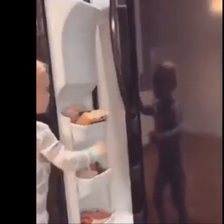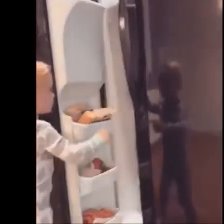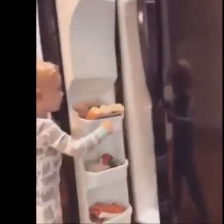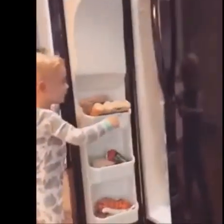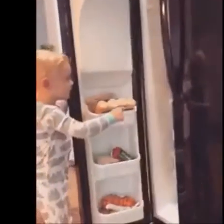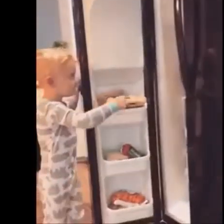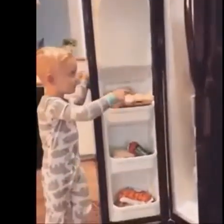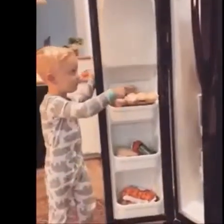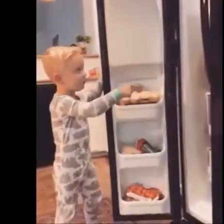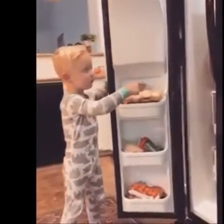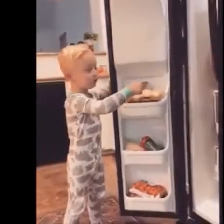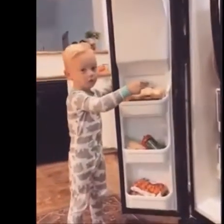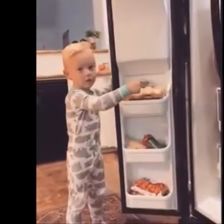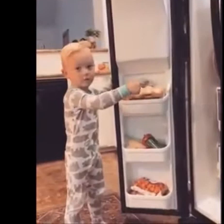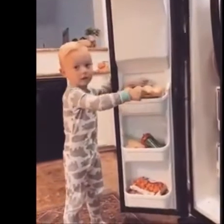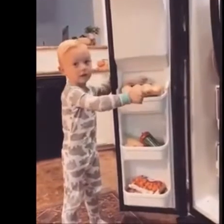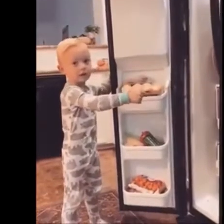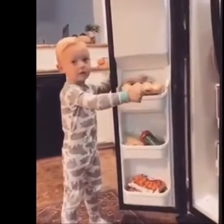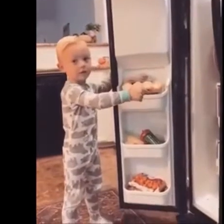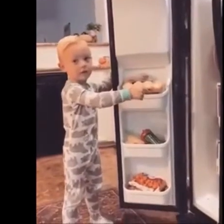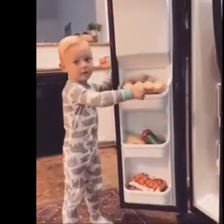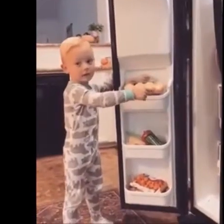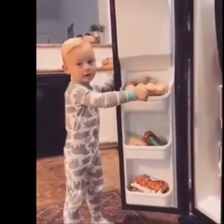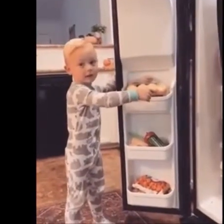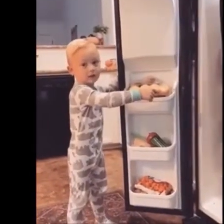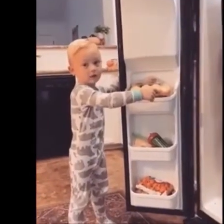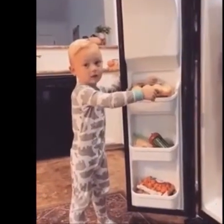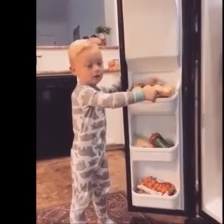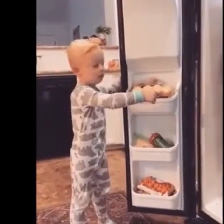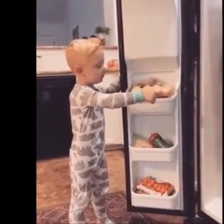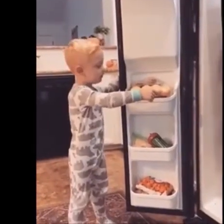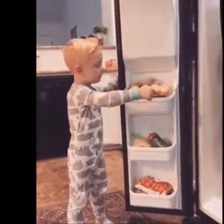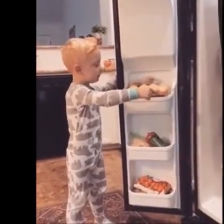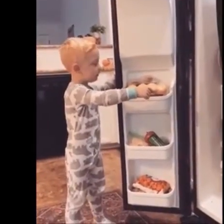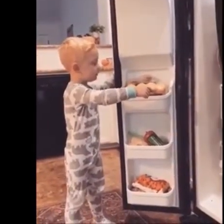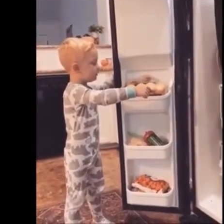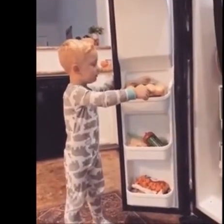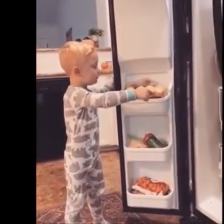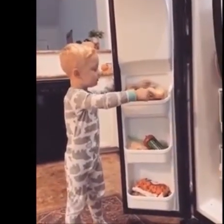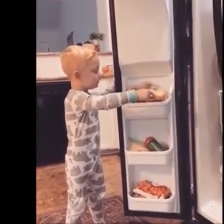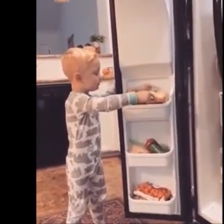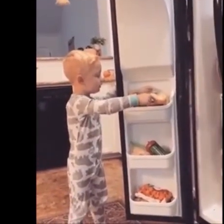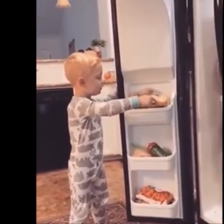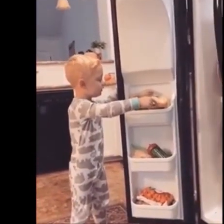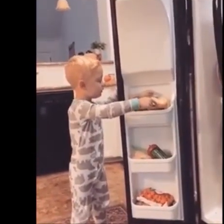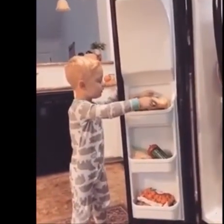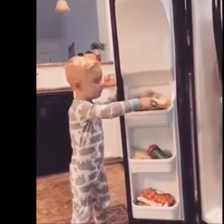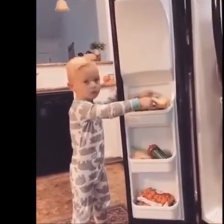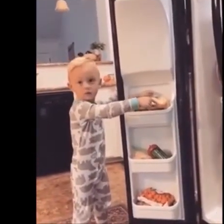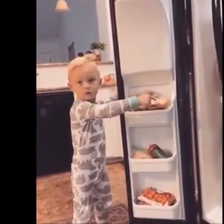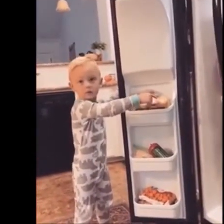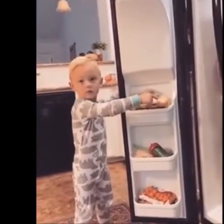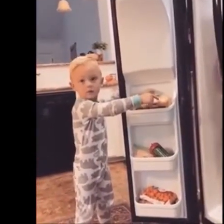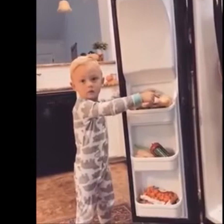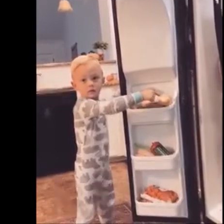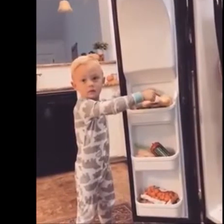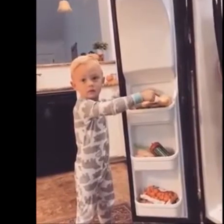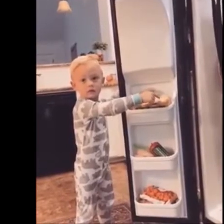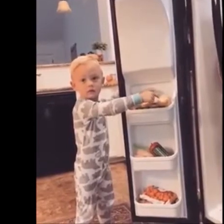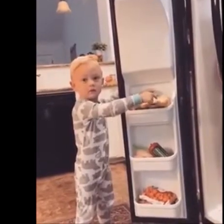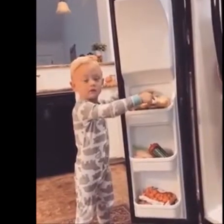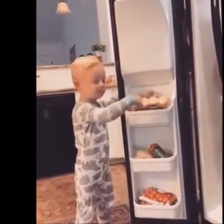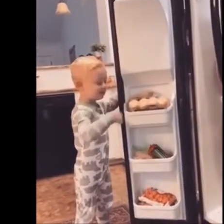Well, you should eat some food from in here. Oh, I'm really